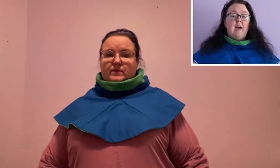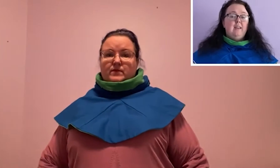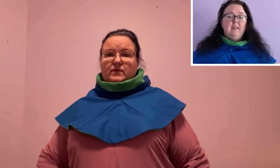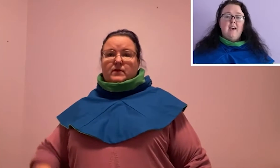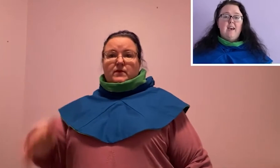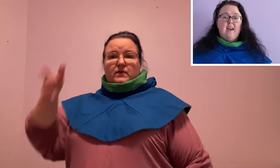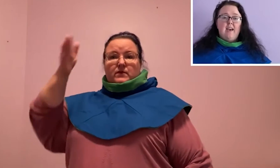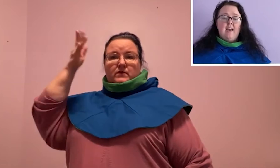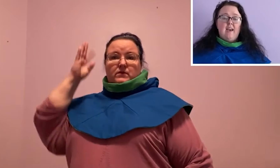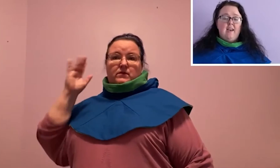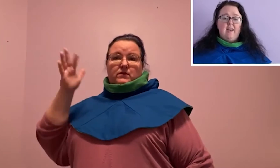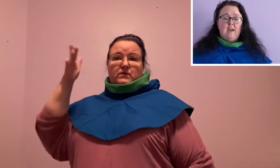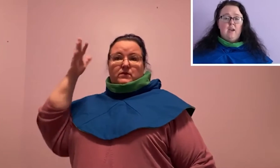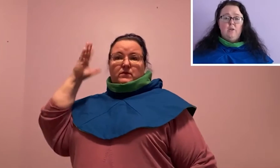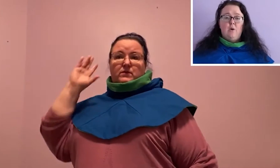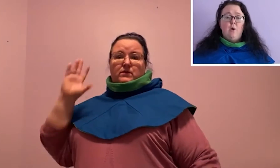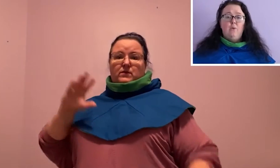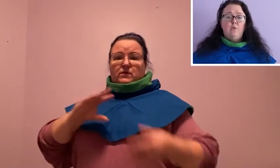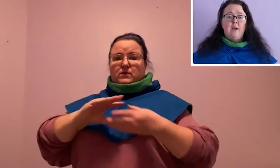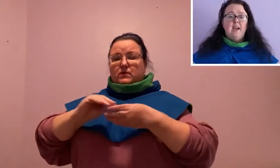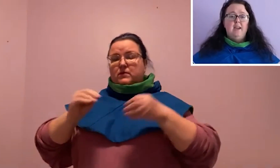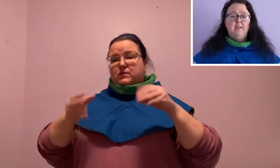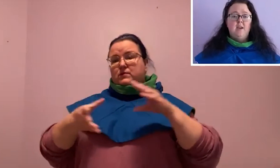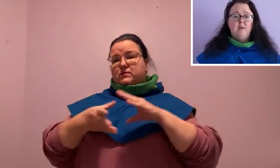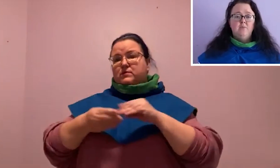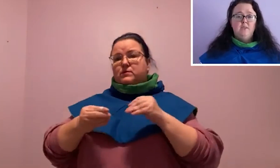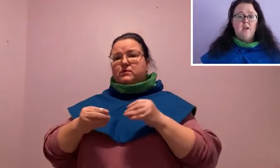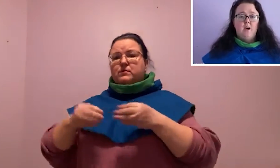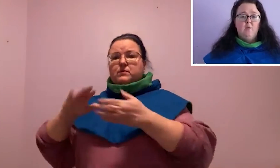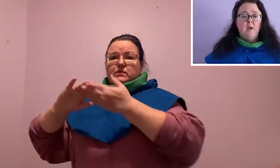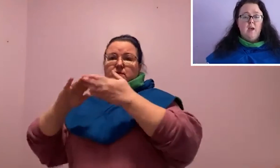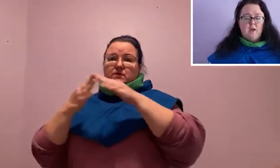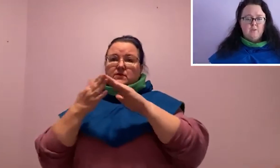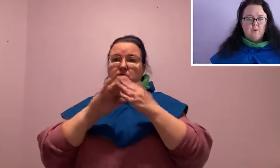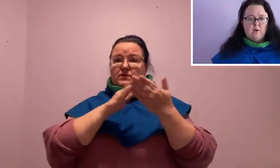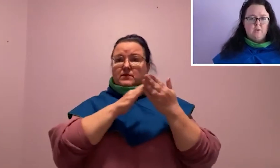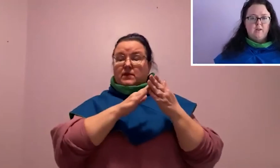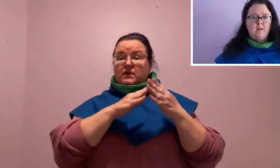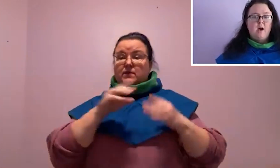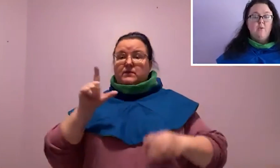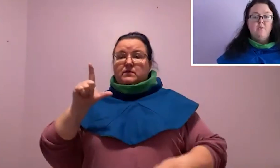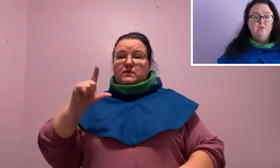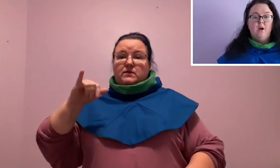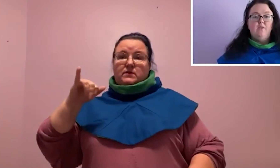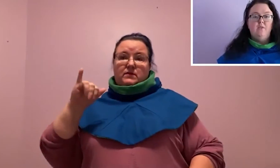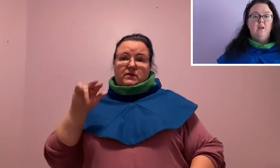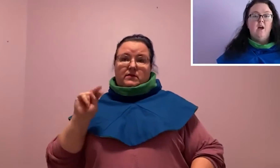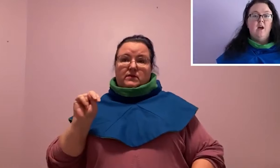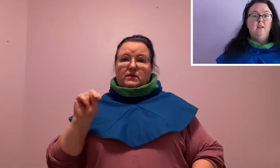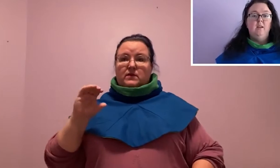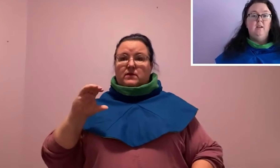Hey, hey, all the rain comes down and all the clouds are